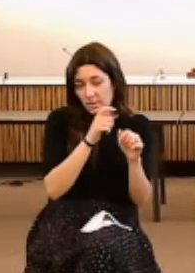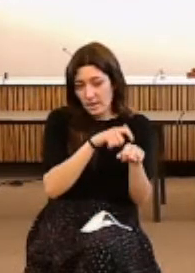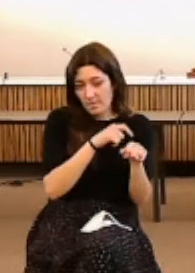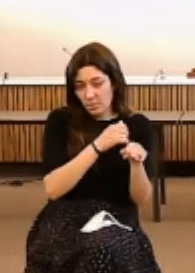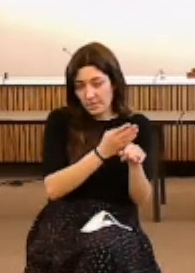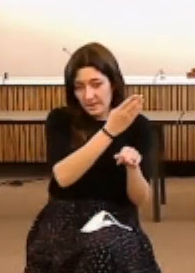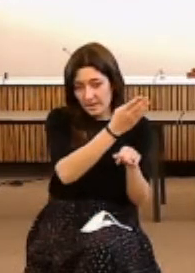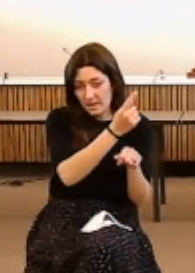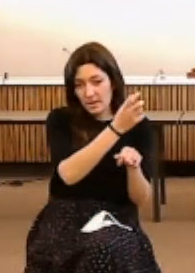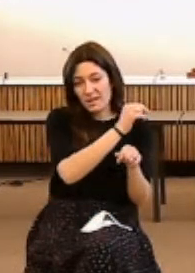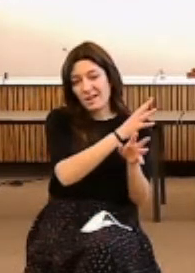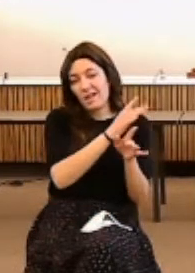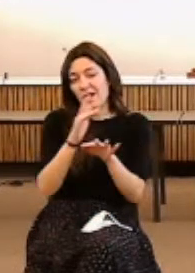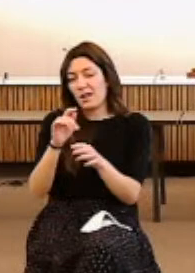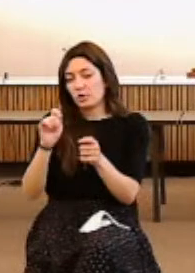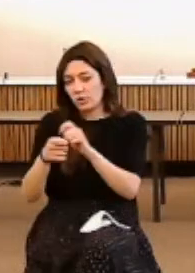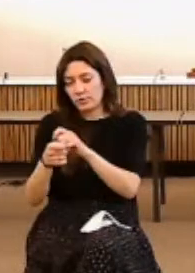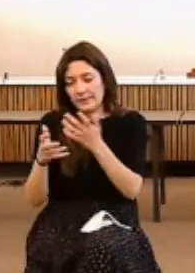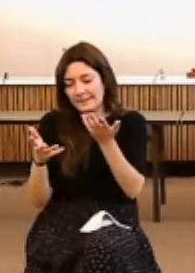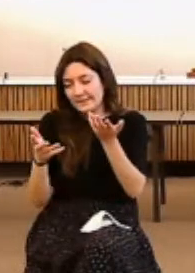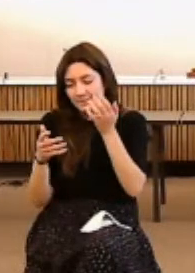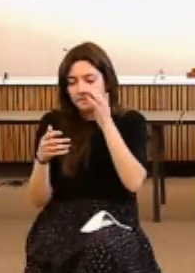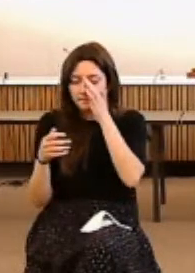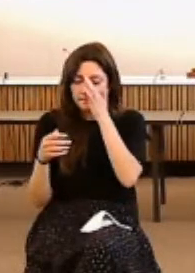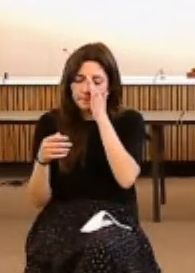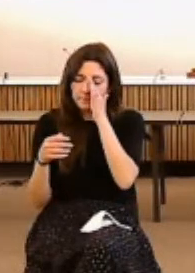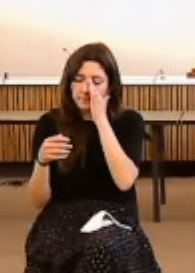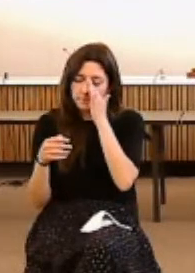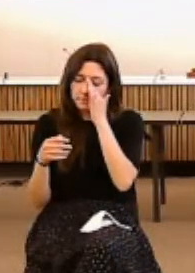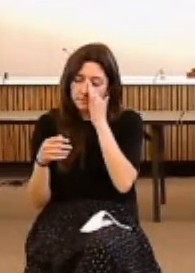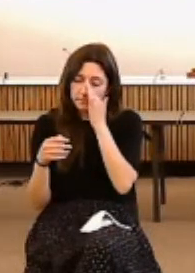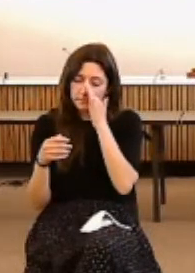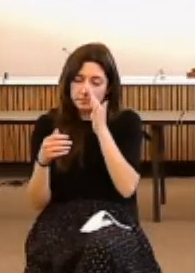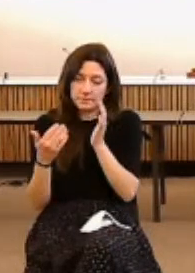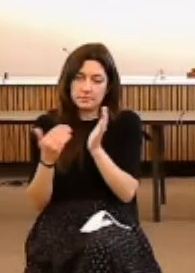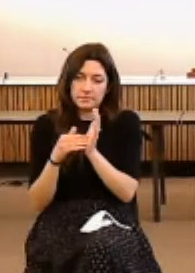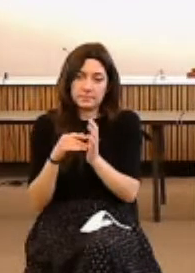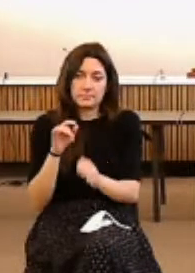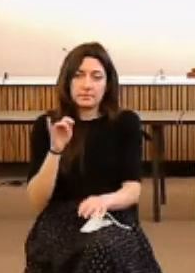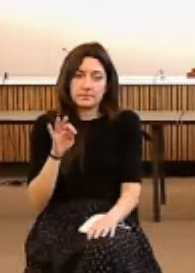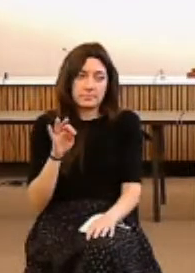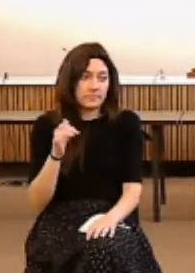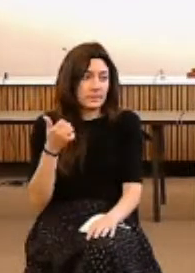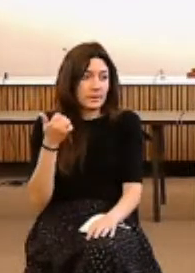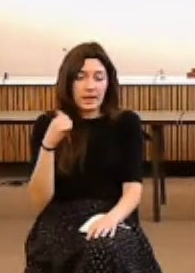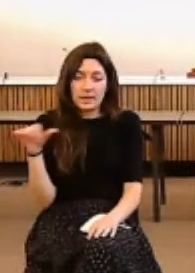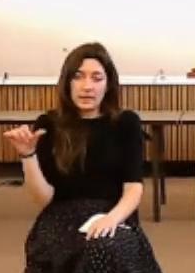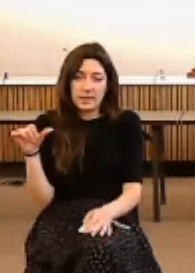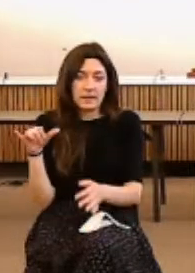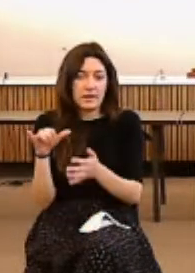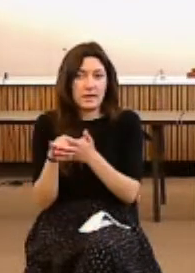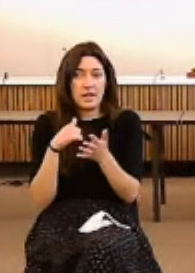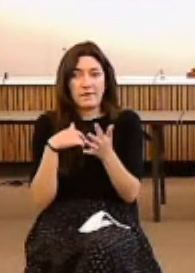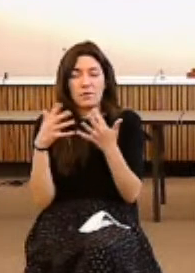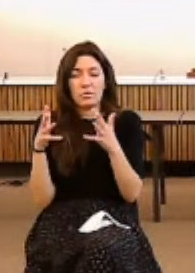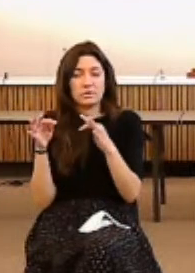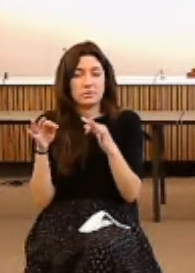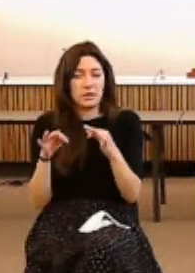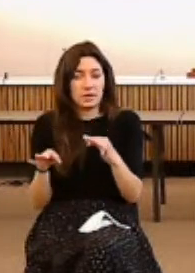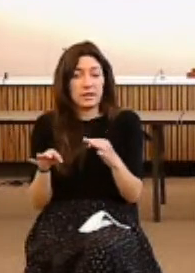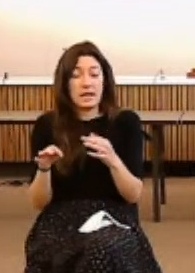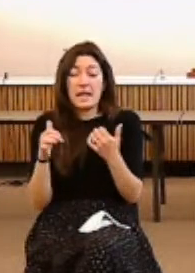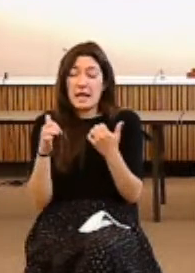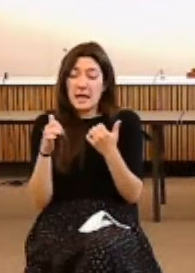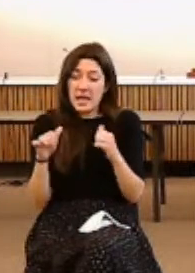submitted. And, you know, again, if any, as I've explained before, any system